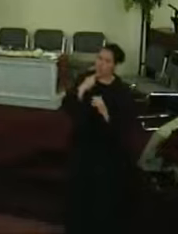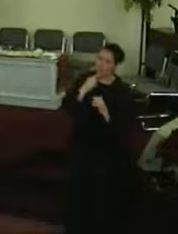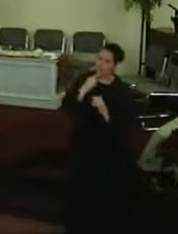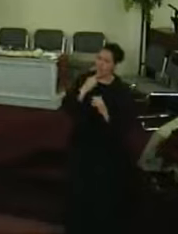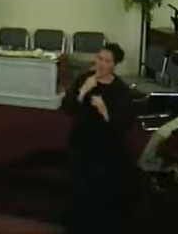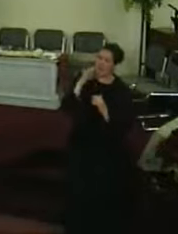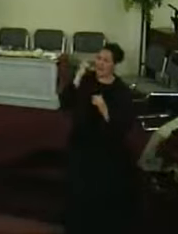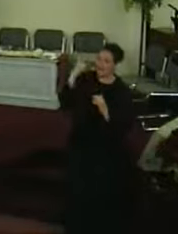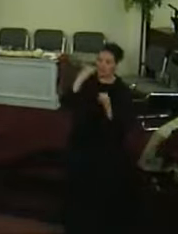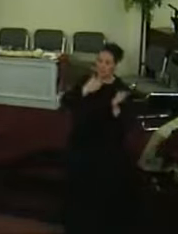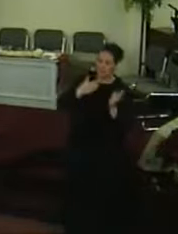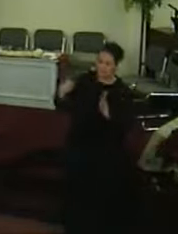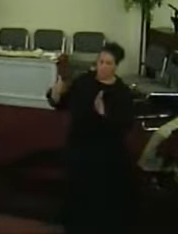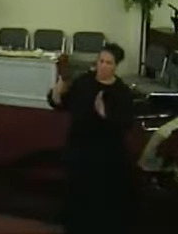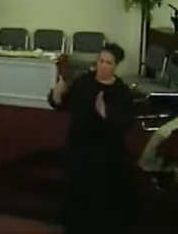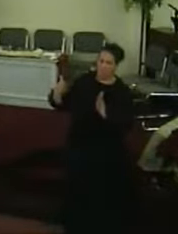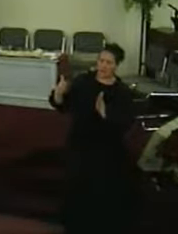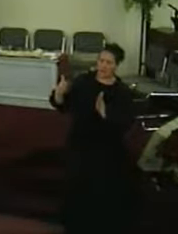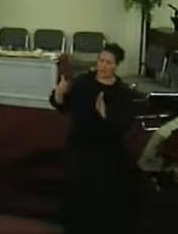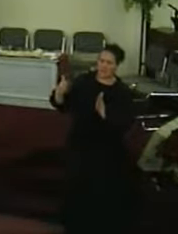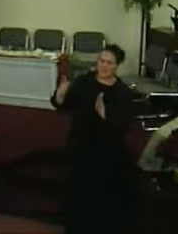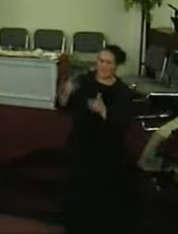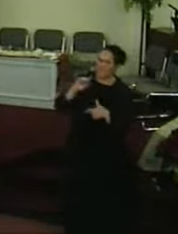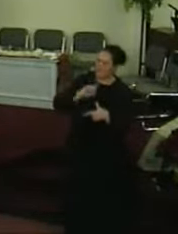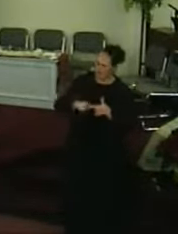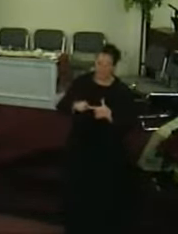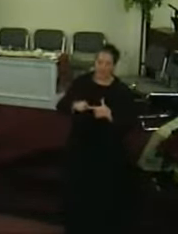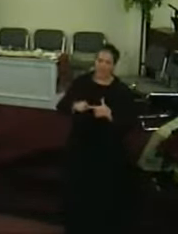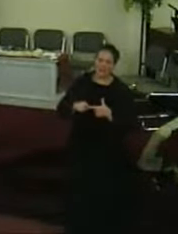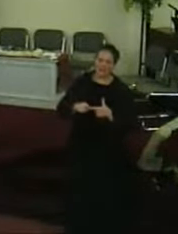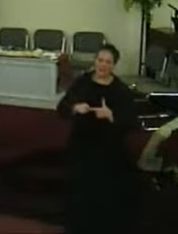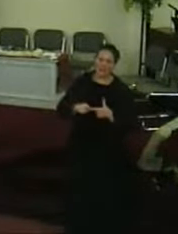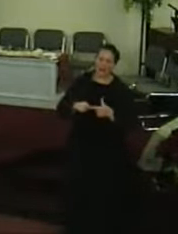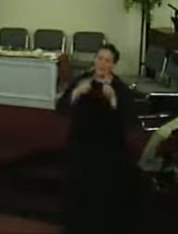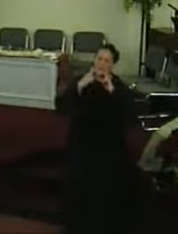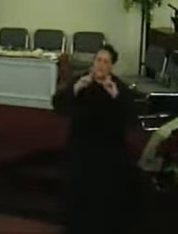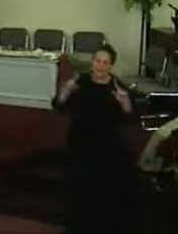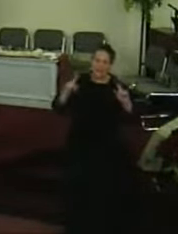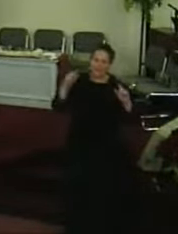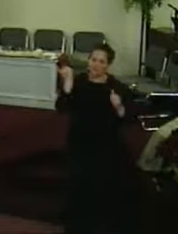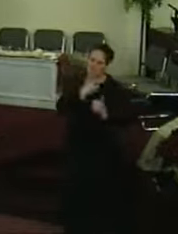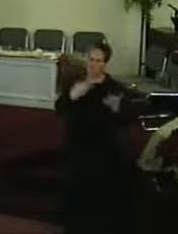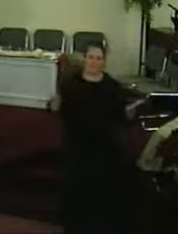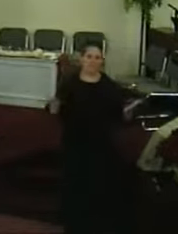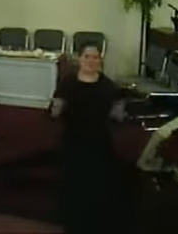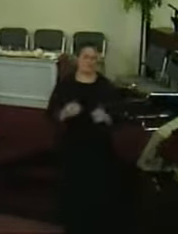ways. Then we can go through anything and endure.